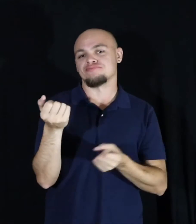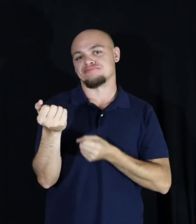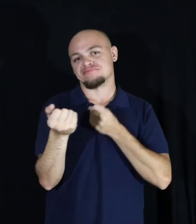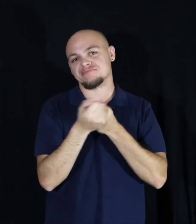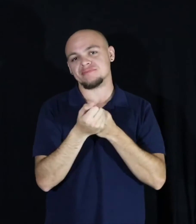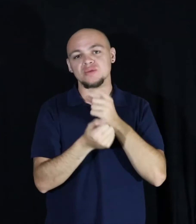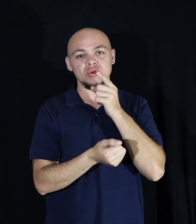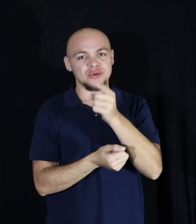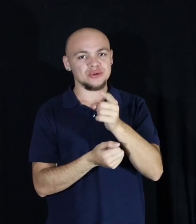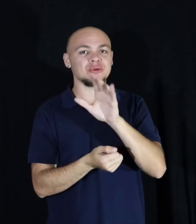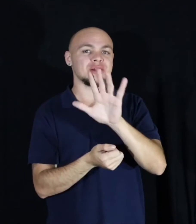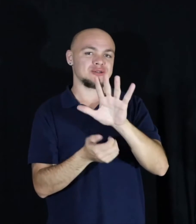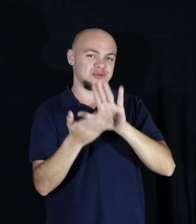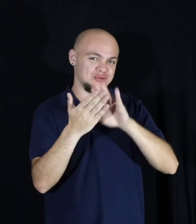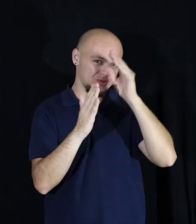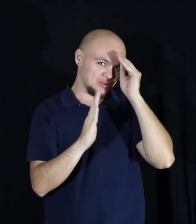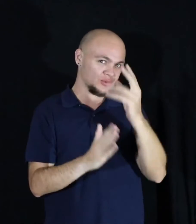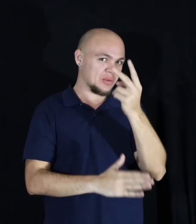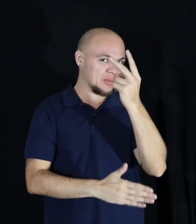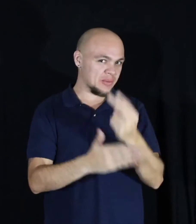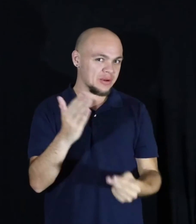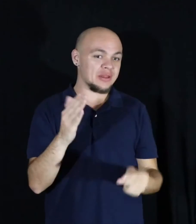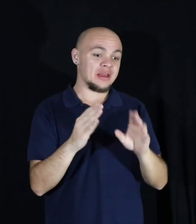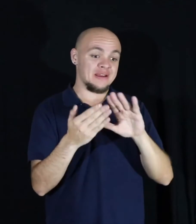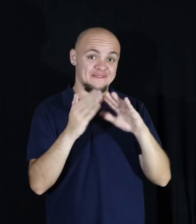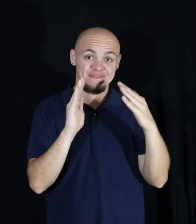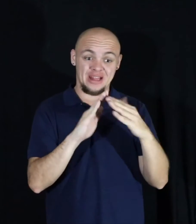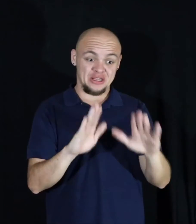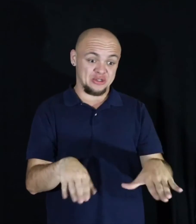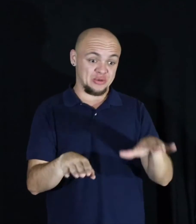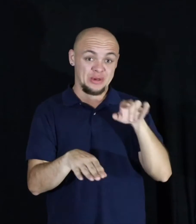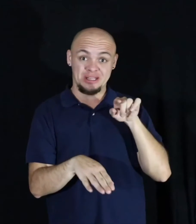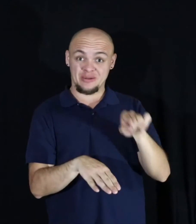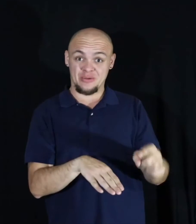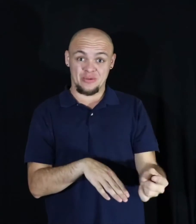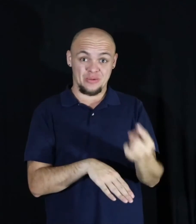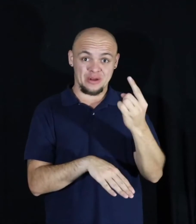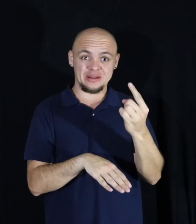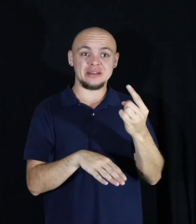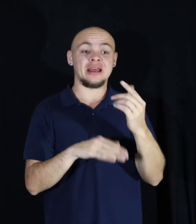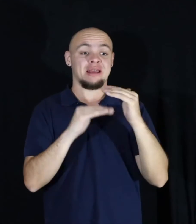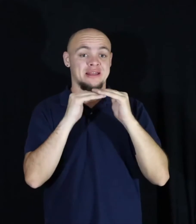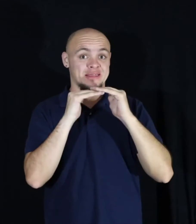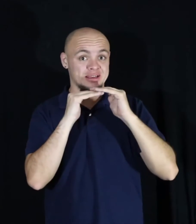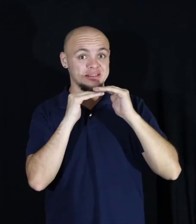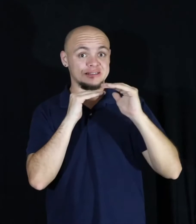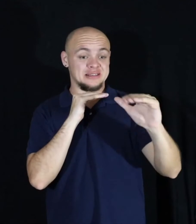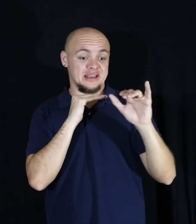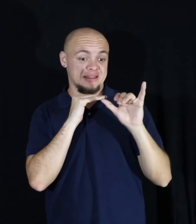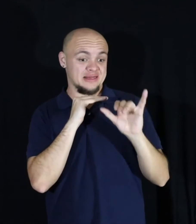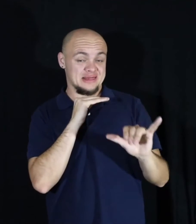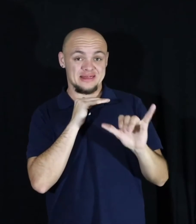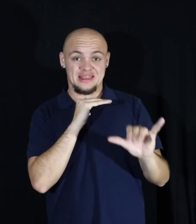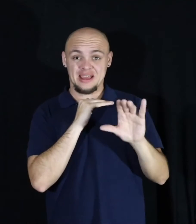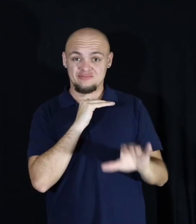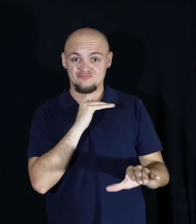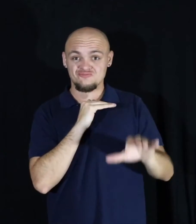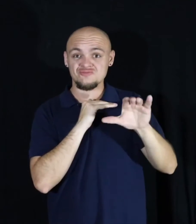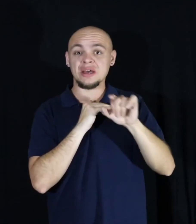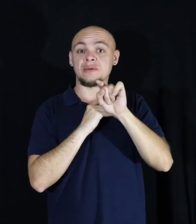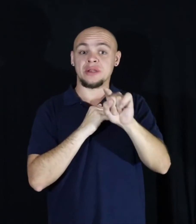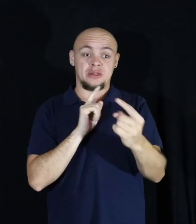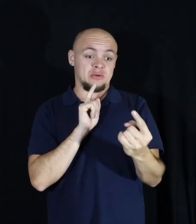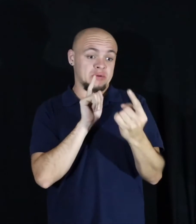your students, because just like it took a village to raise that child, it's going to take a village to sustain that child, and even you when you need